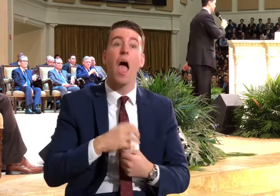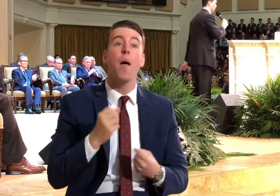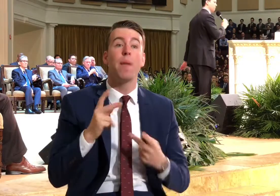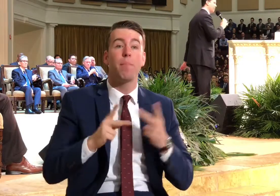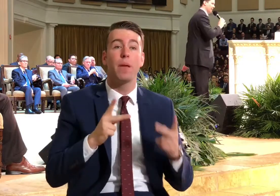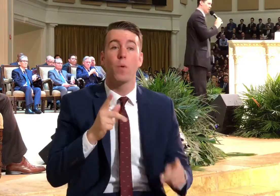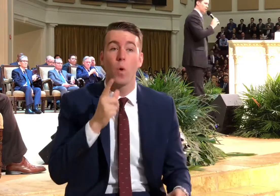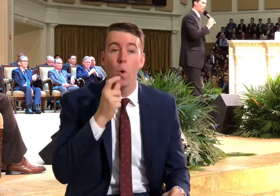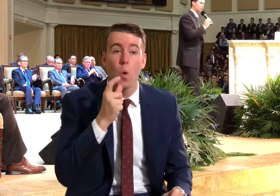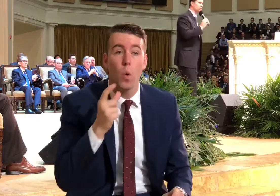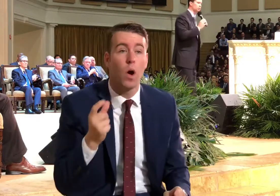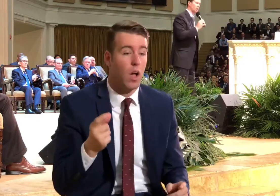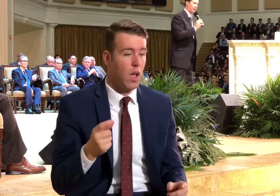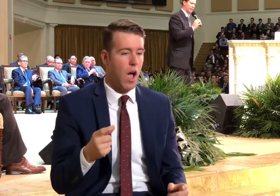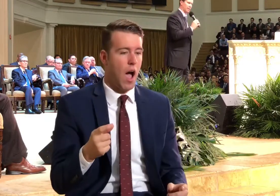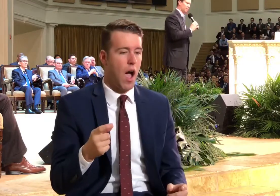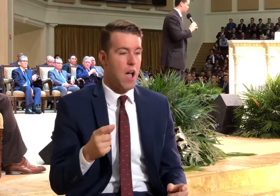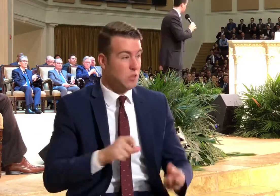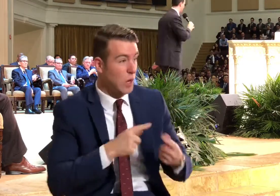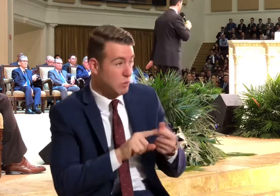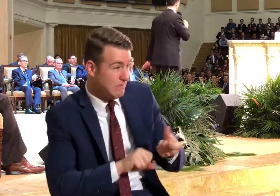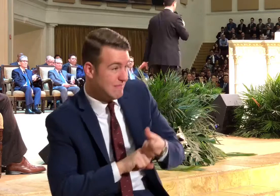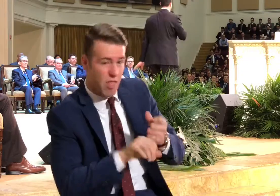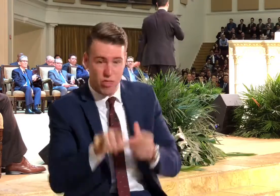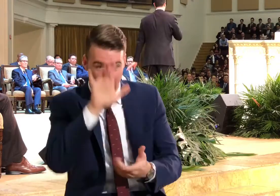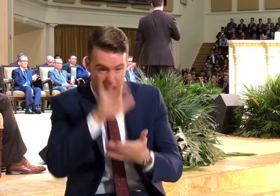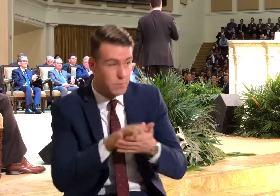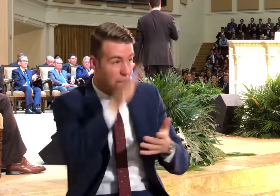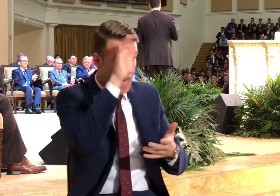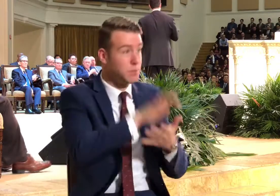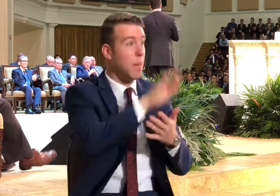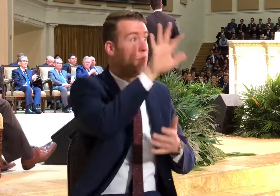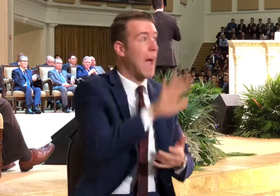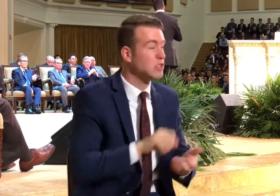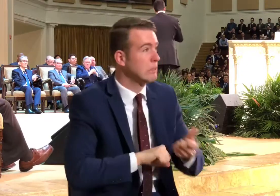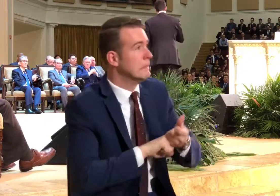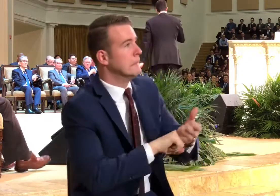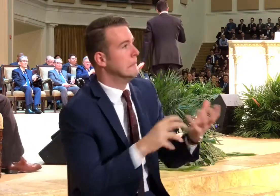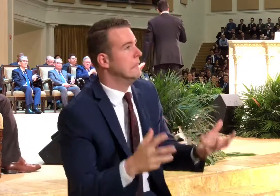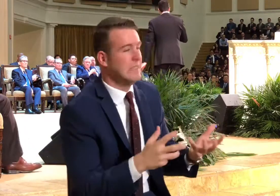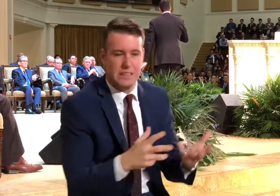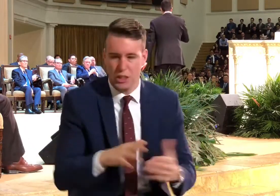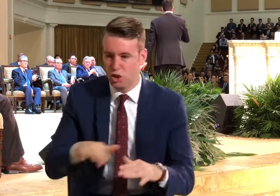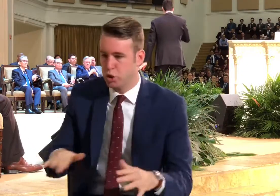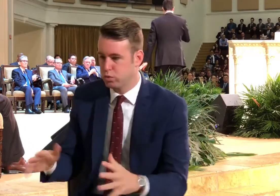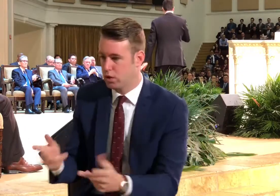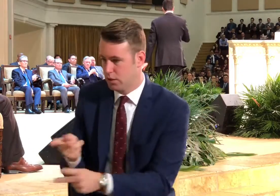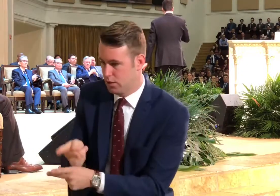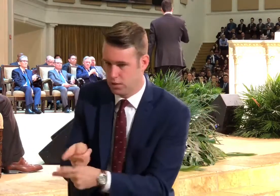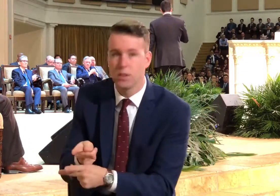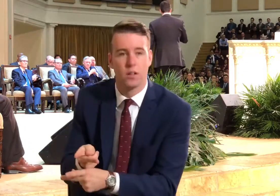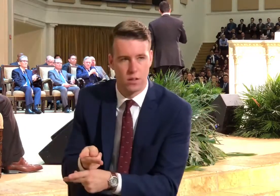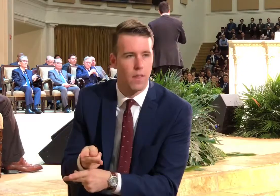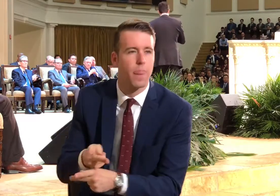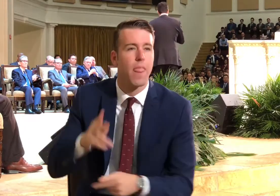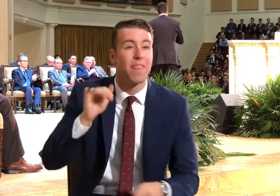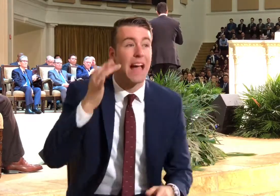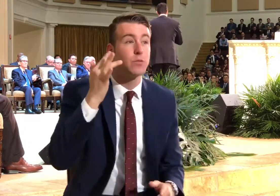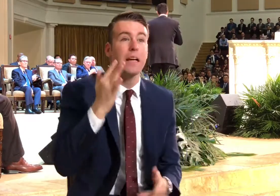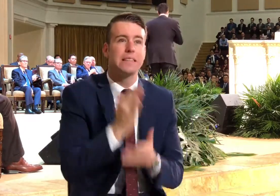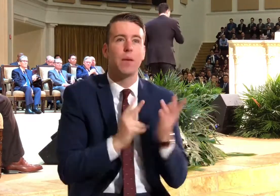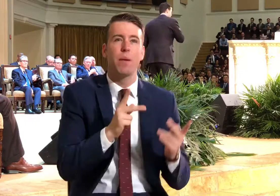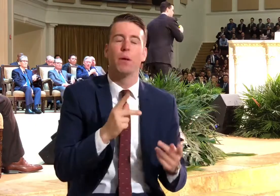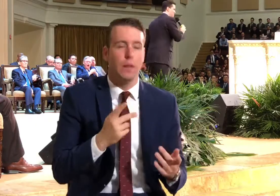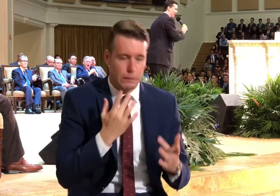the hands of men who are struggling, and they're trying to keep their children together. And that's one of the reasons why you're here at